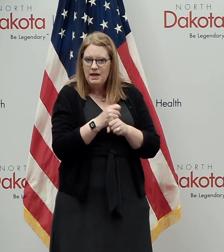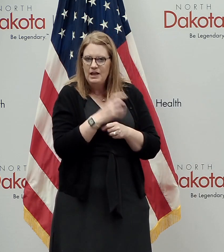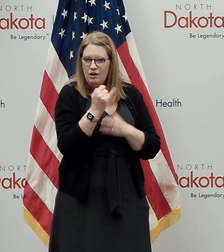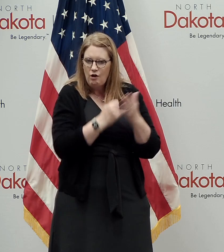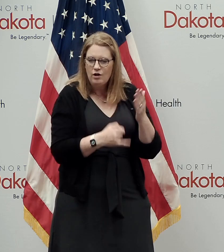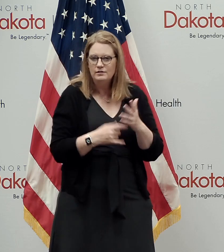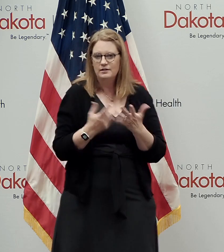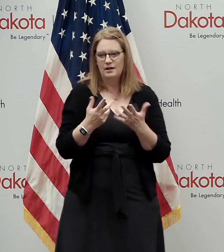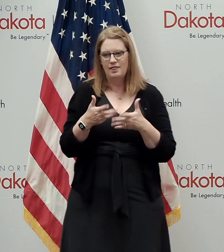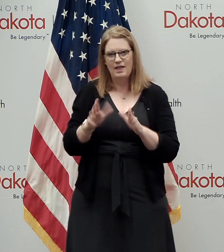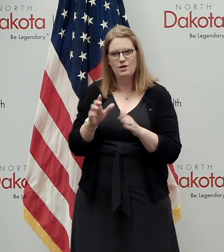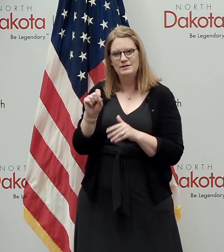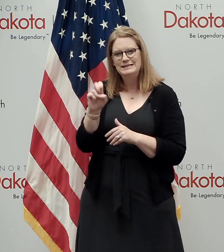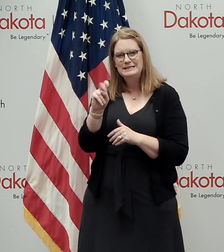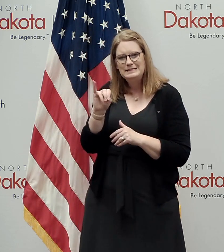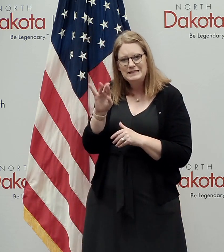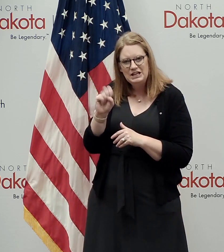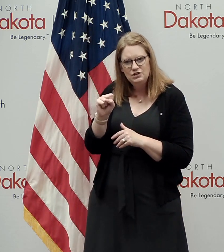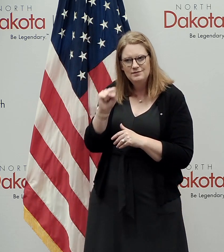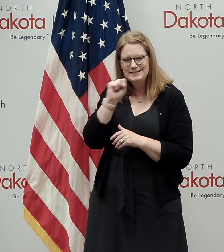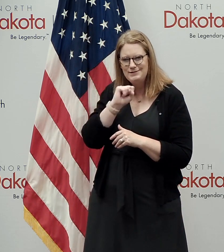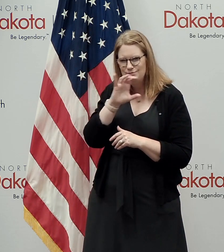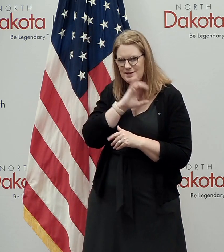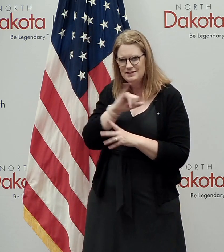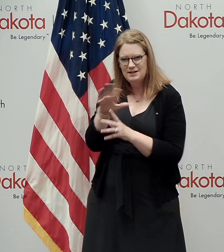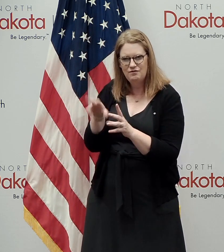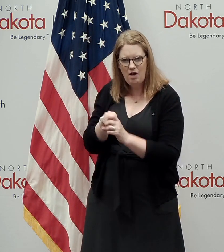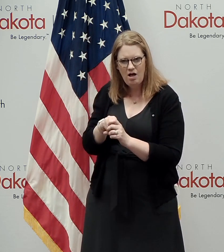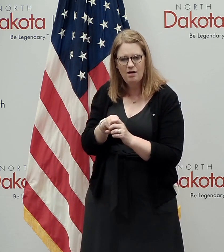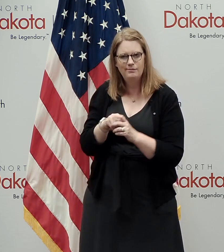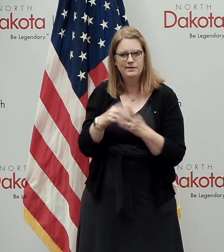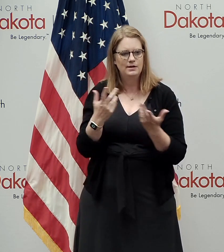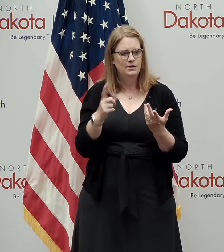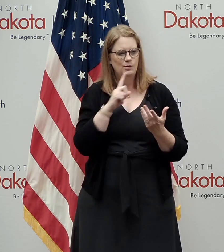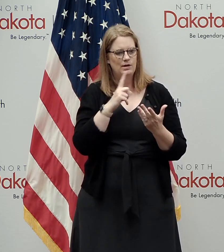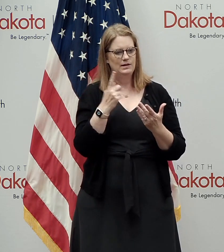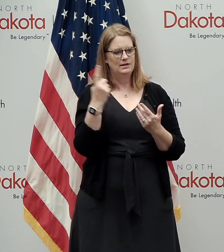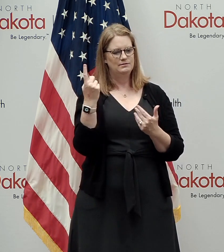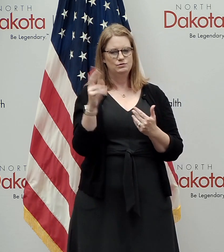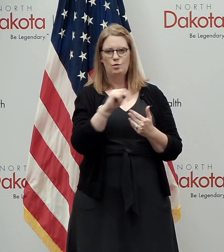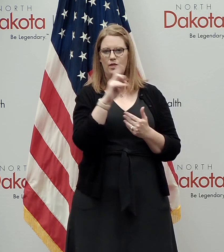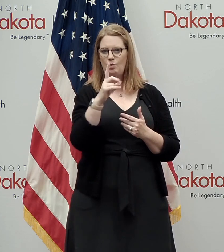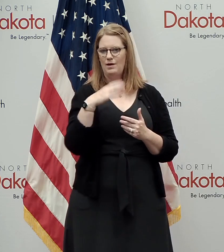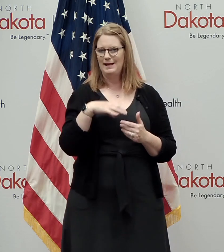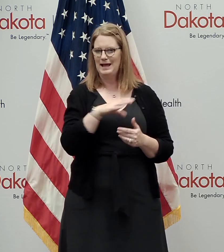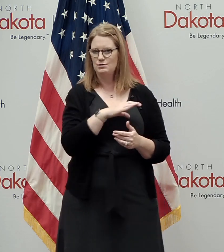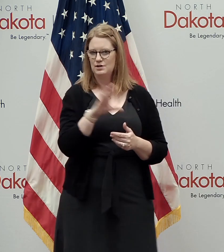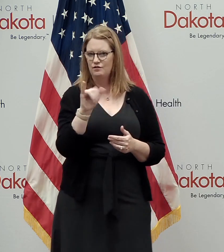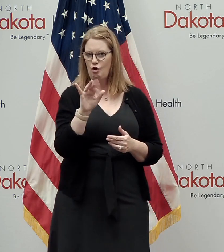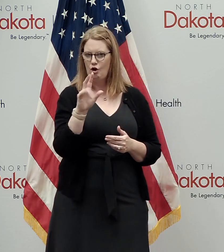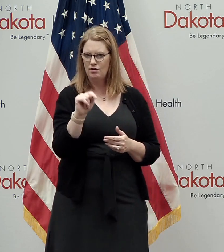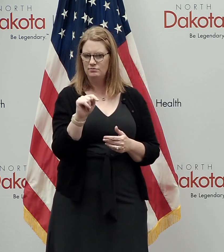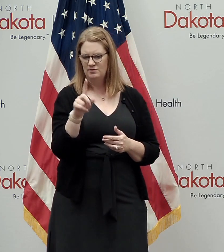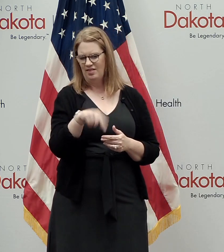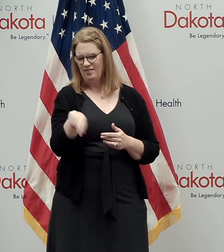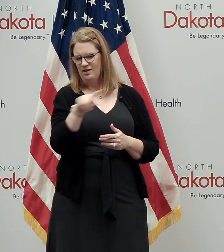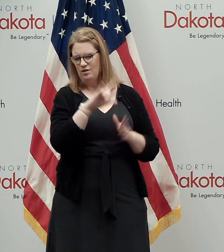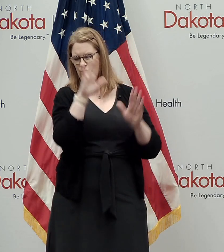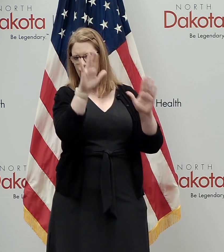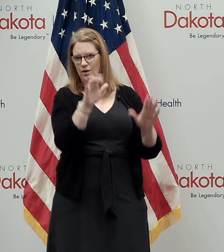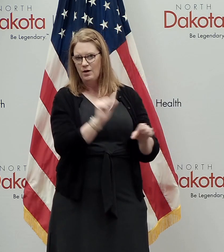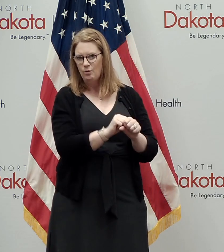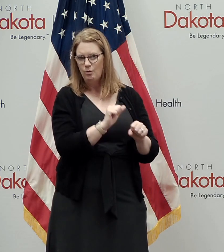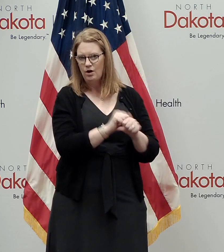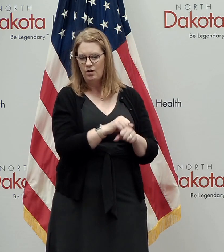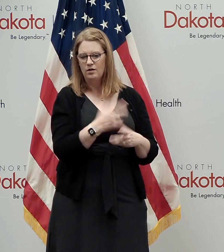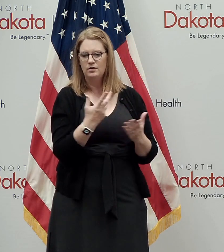seniors engaged. They've kept families and communities involved. So I want to thank everybody at the North Dakota Council of Arts for their great work. An example of some of the